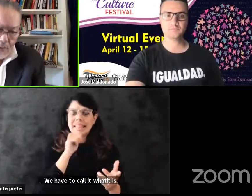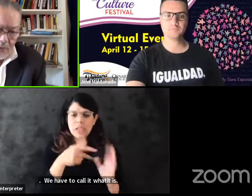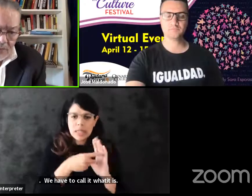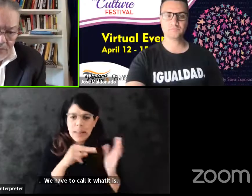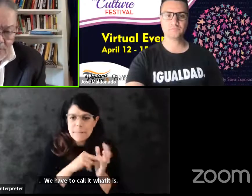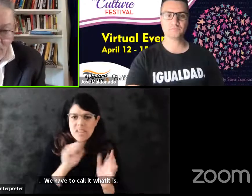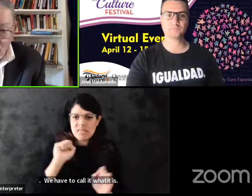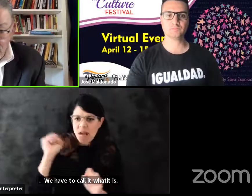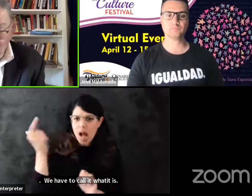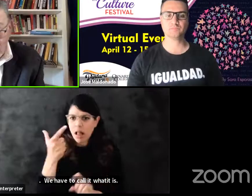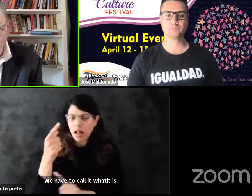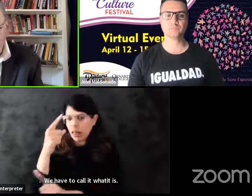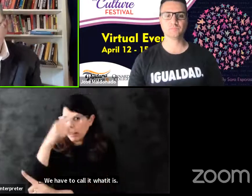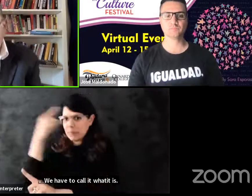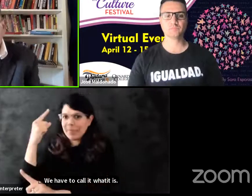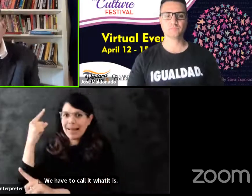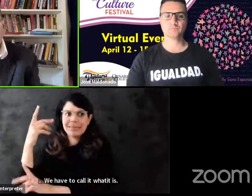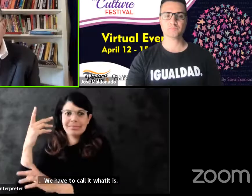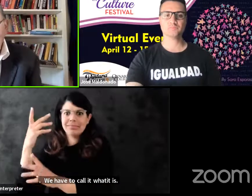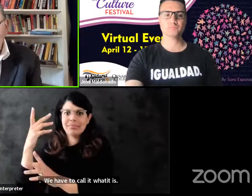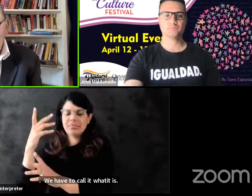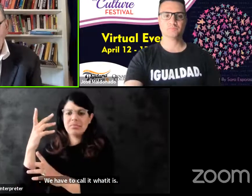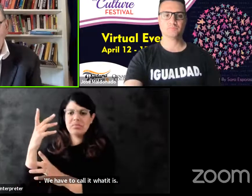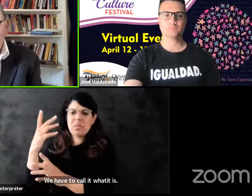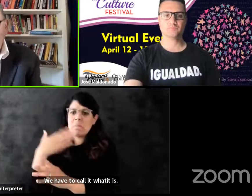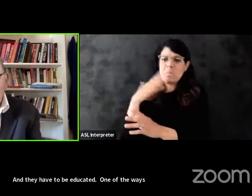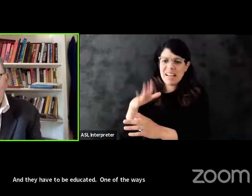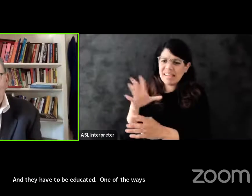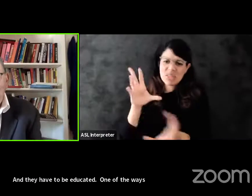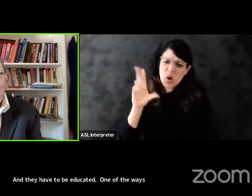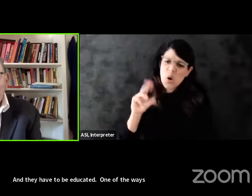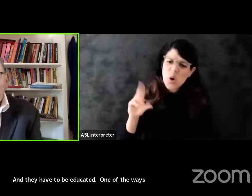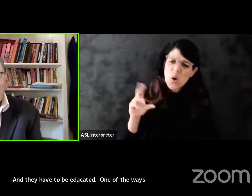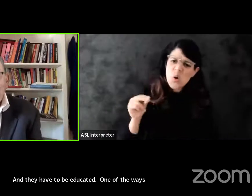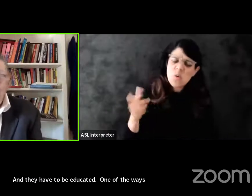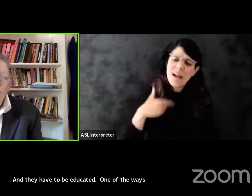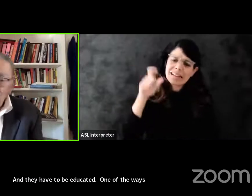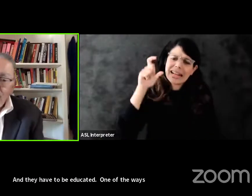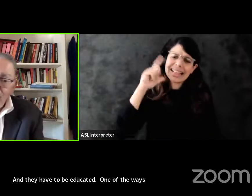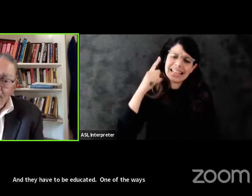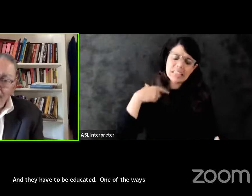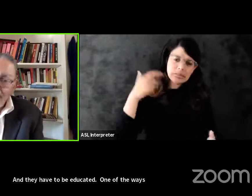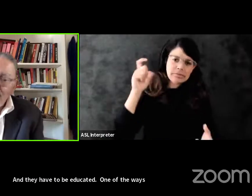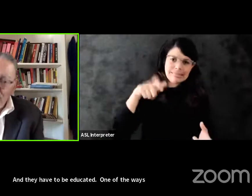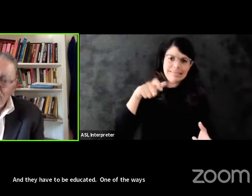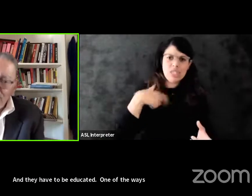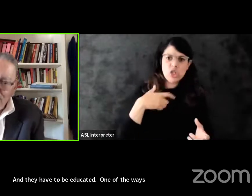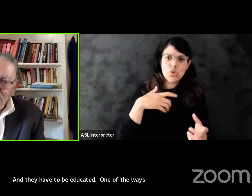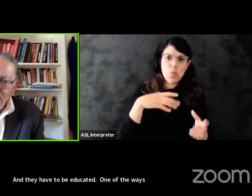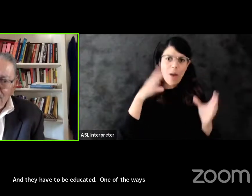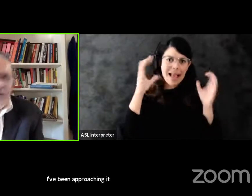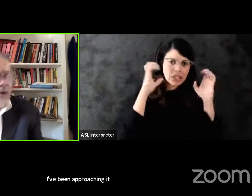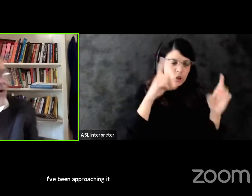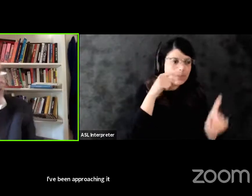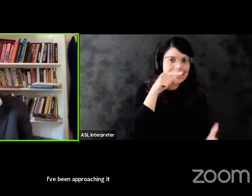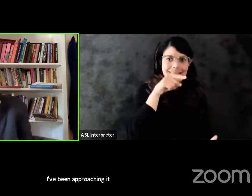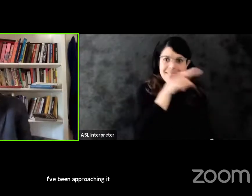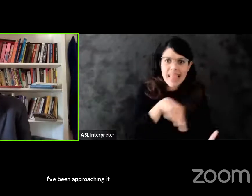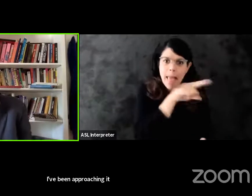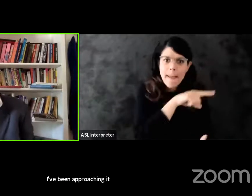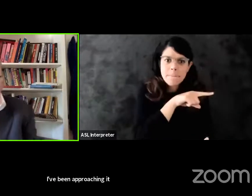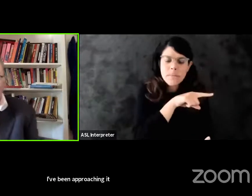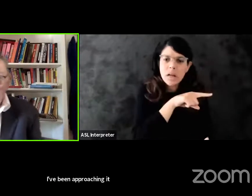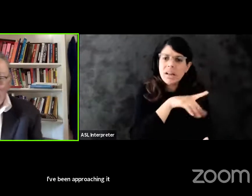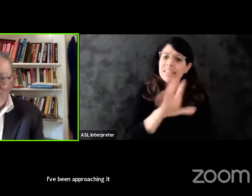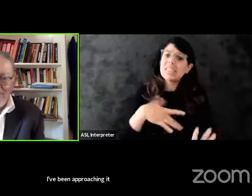I've been approaching it when I was organizing out in the community is to tell folks, hey, you know what? Did you know that we have African roots too?